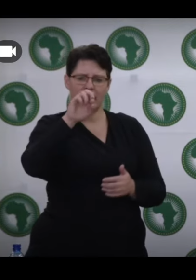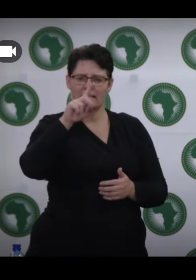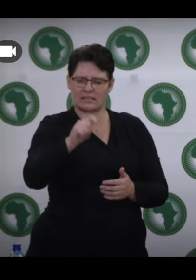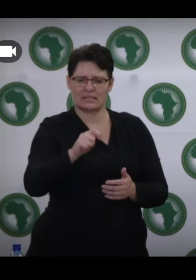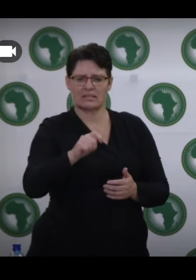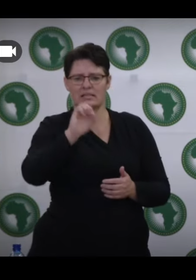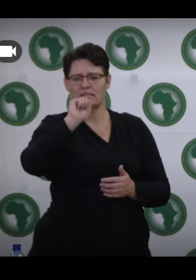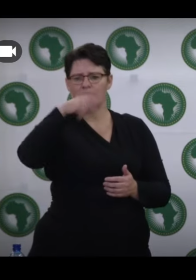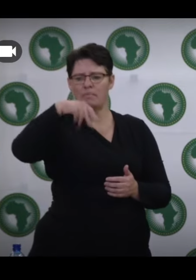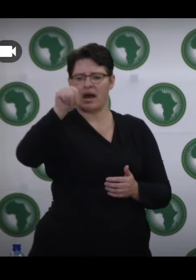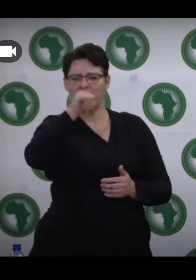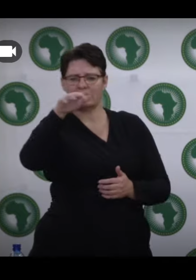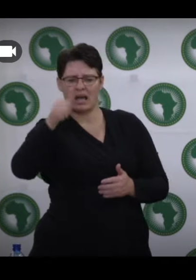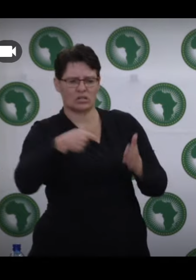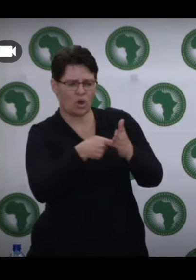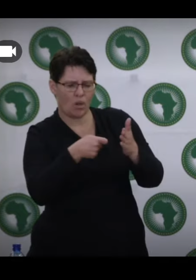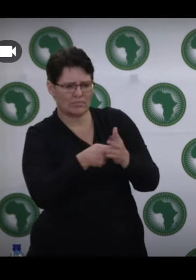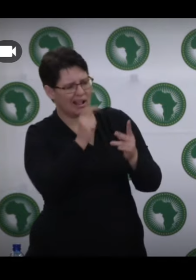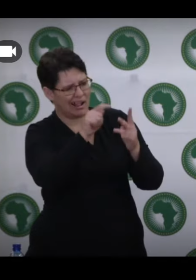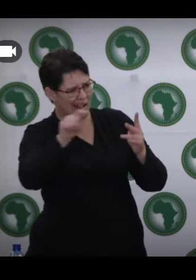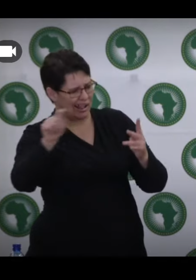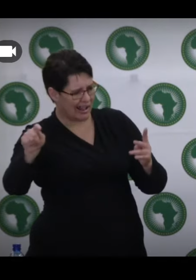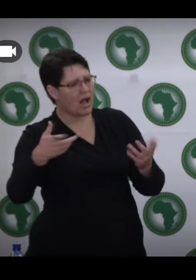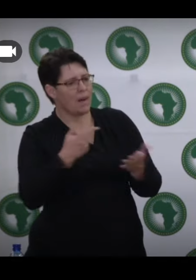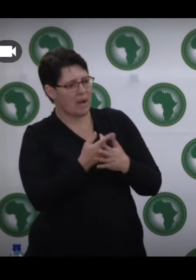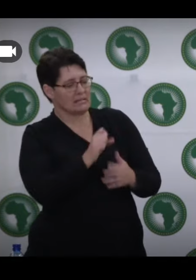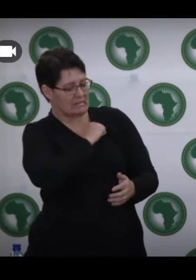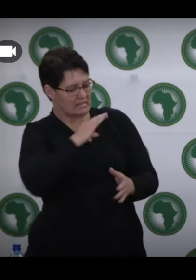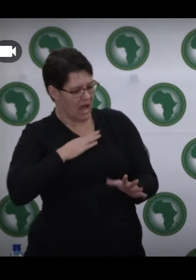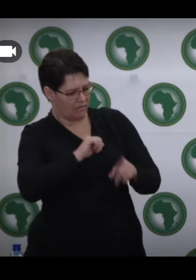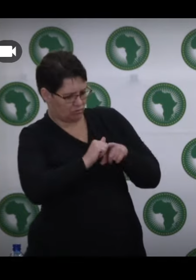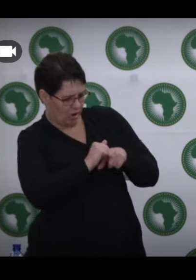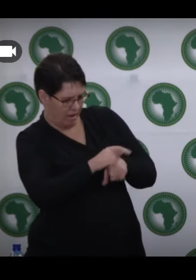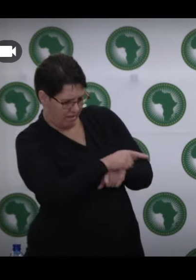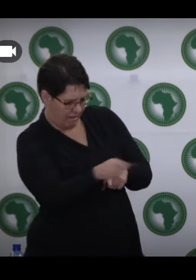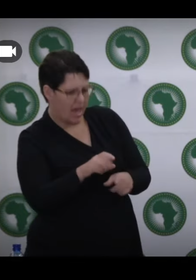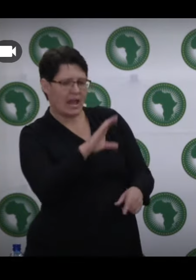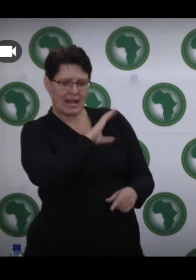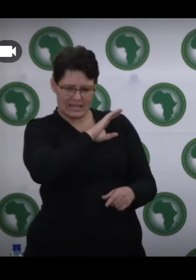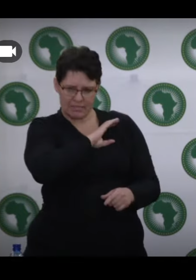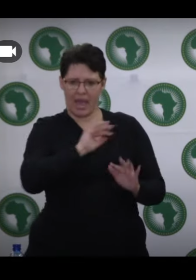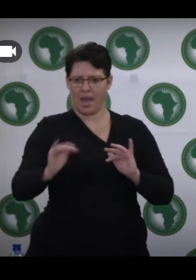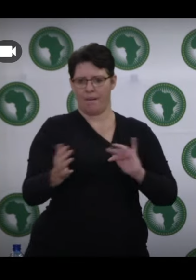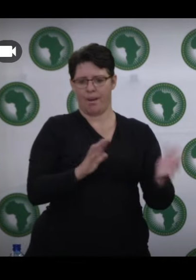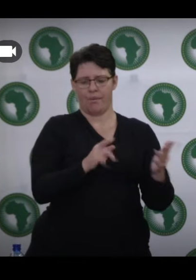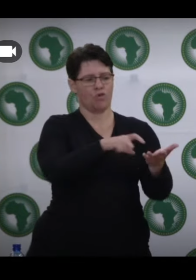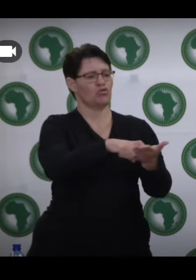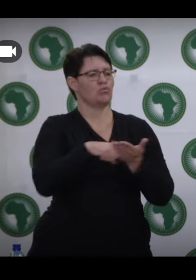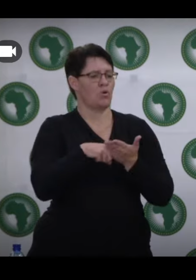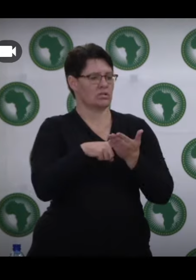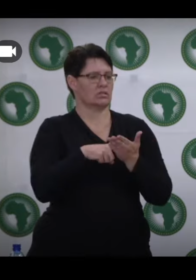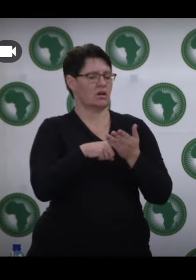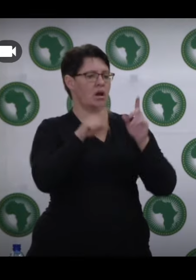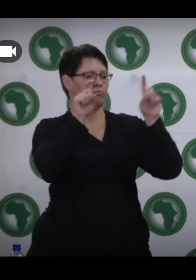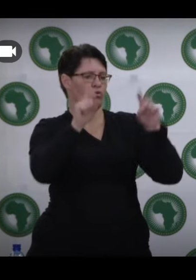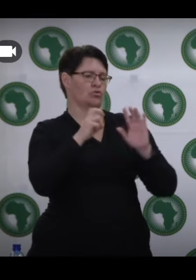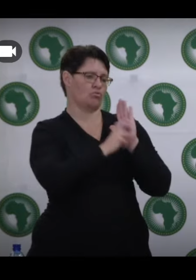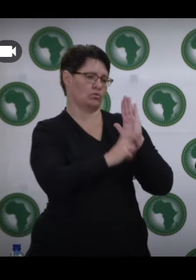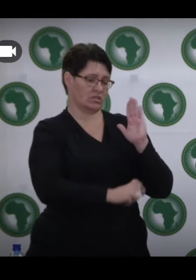and spaza shops especially will be asked to educate their staff and customers on the required